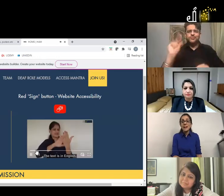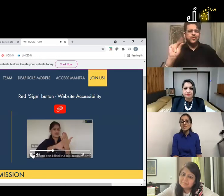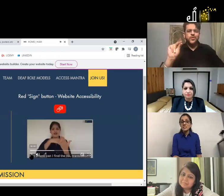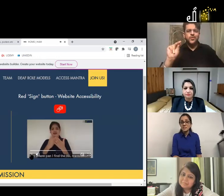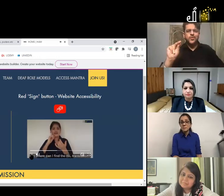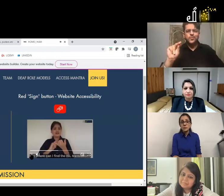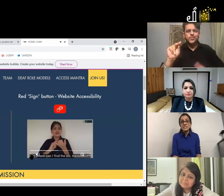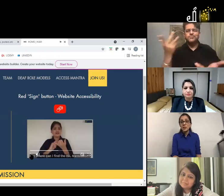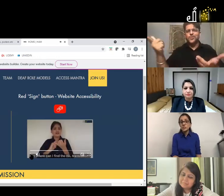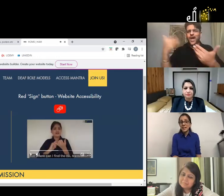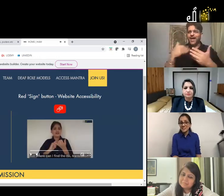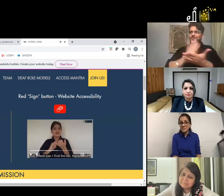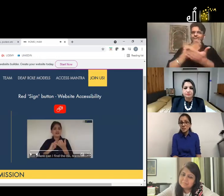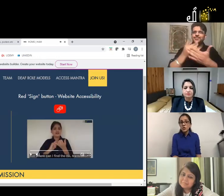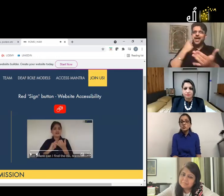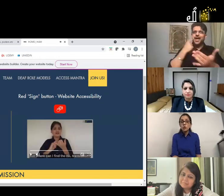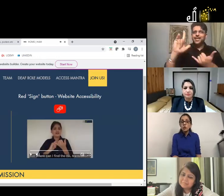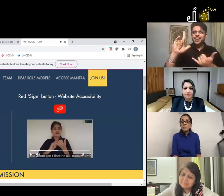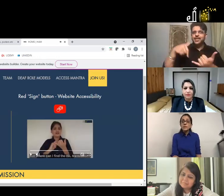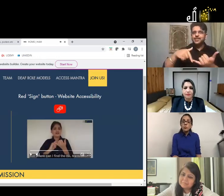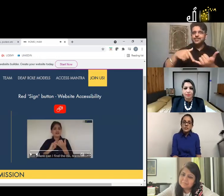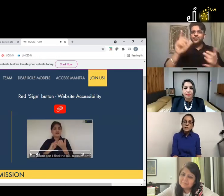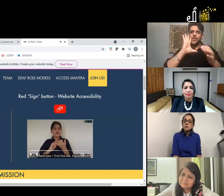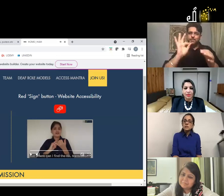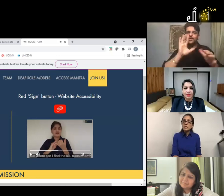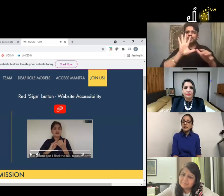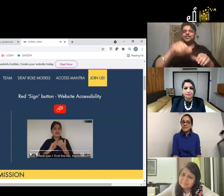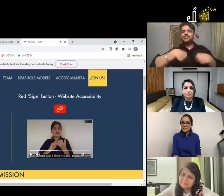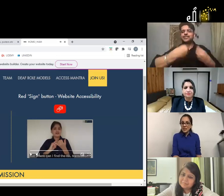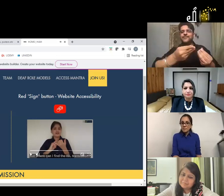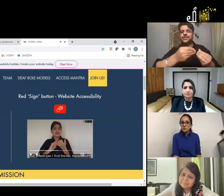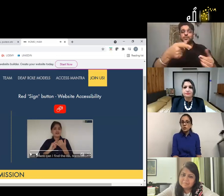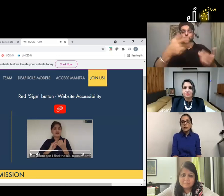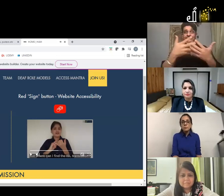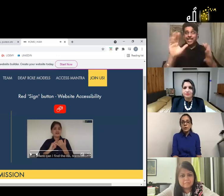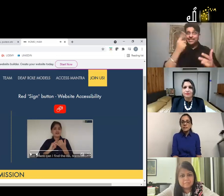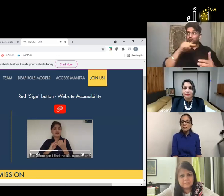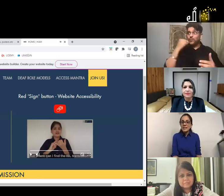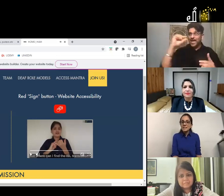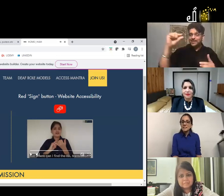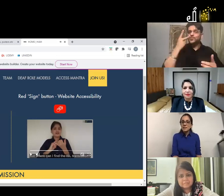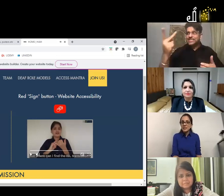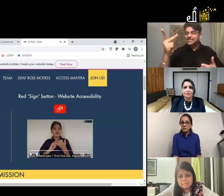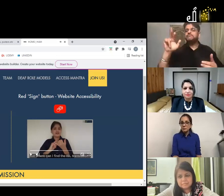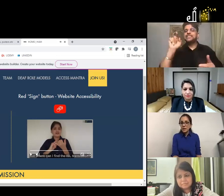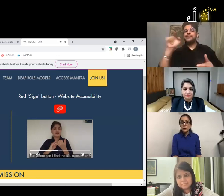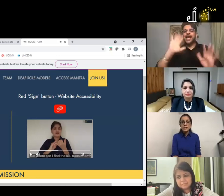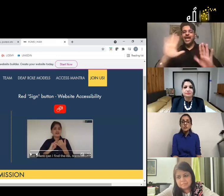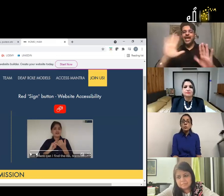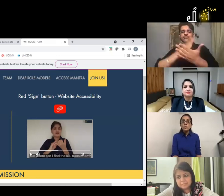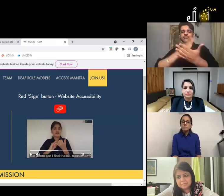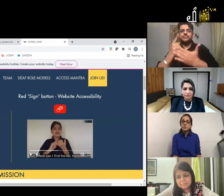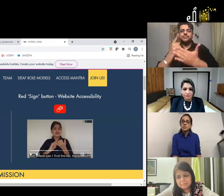have access, first language access. So they wanted to see in ISL. So we provide them access in their comfortable